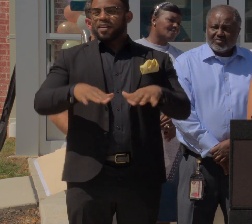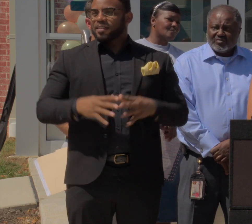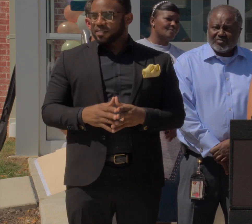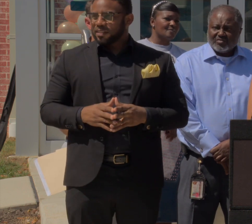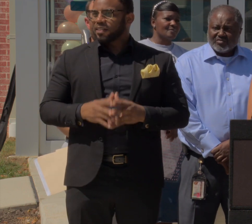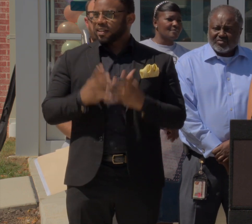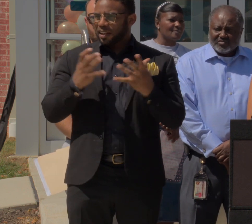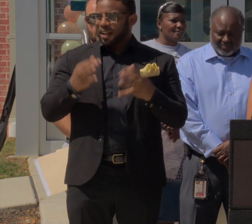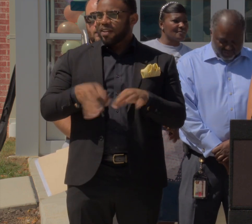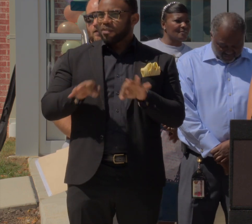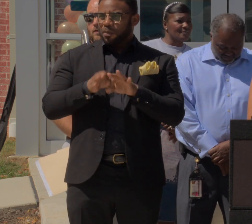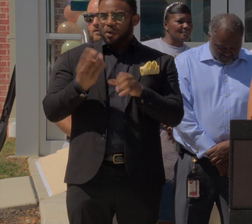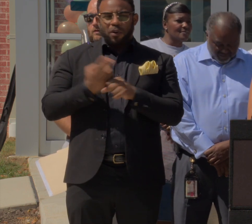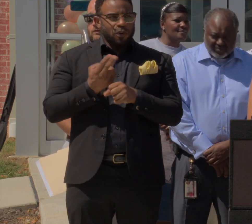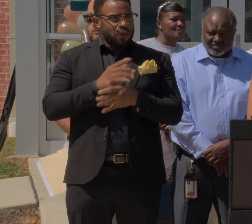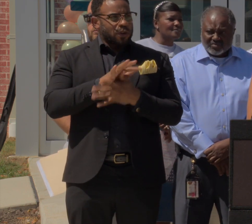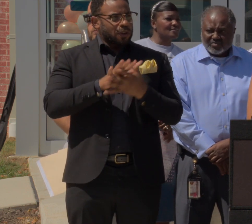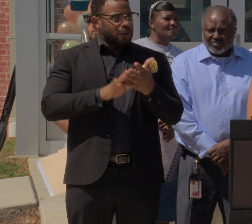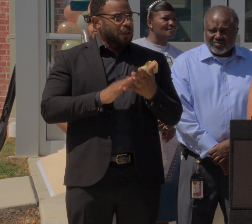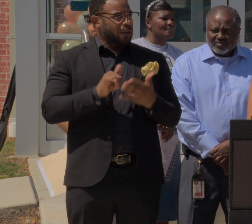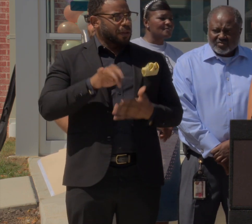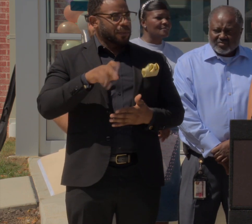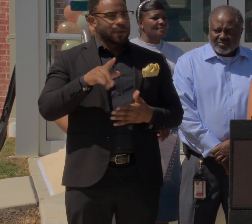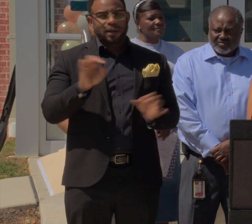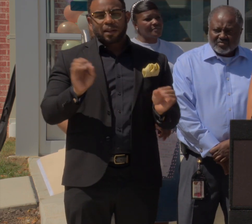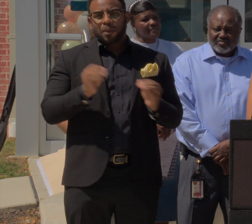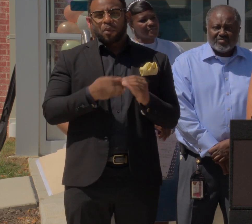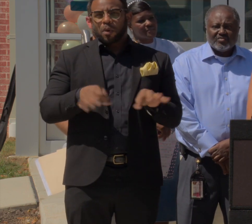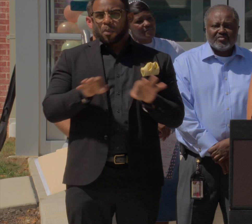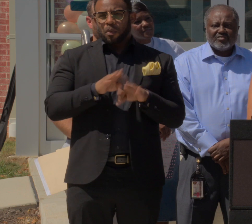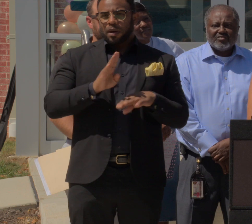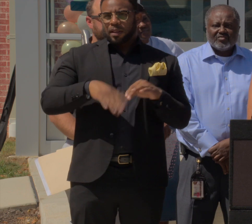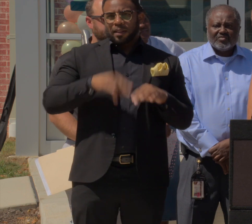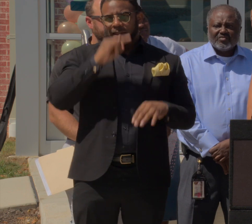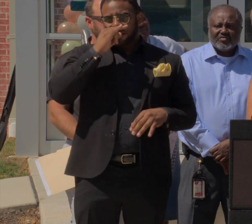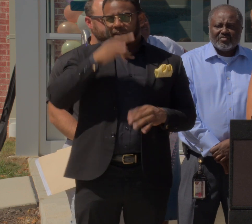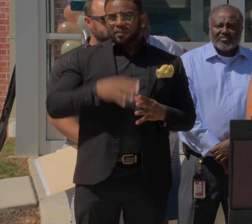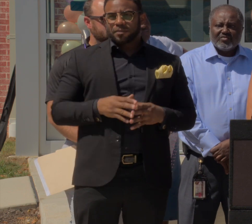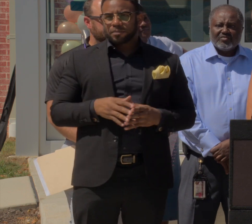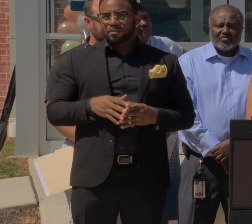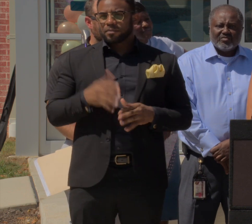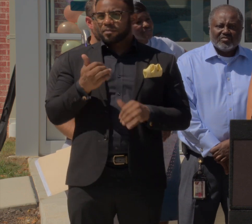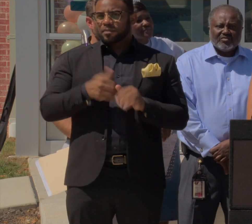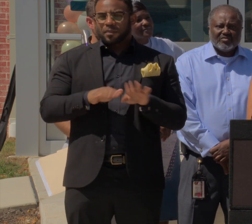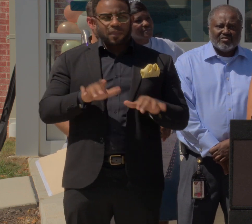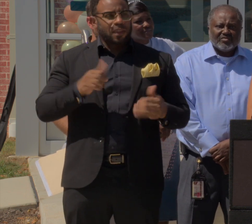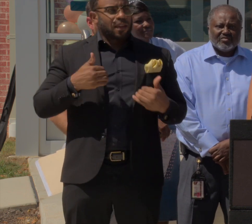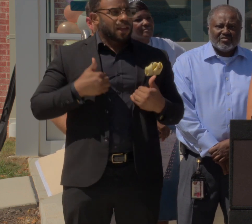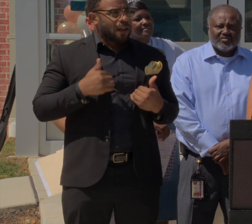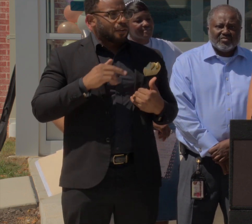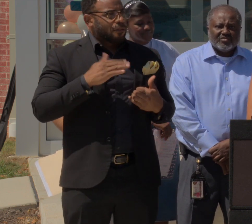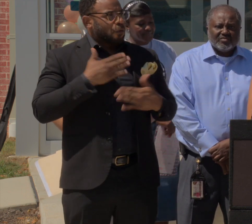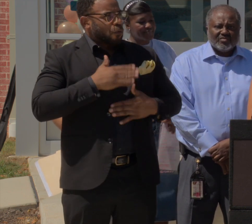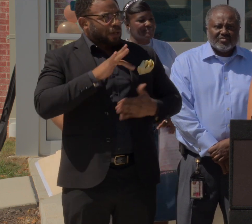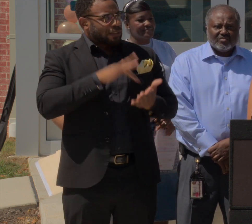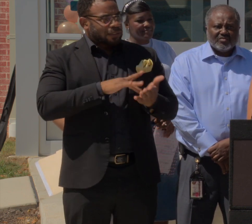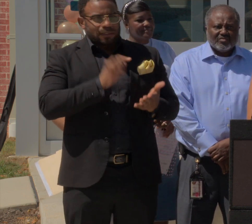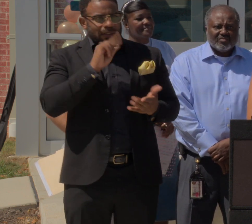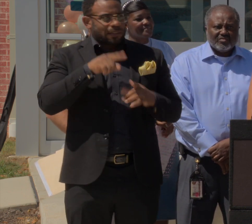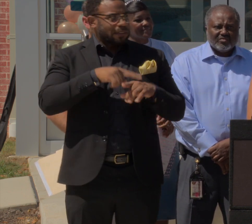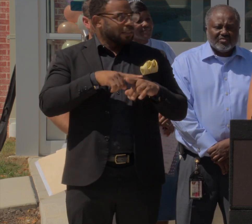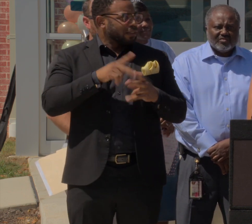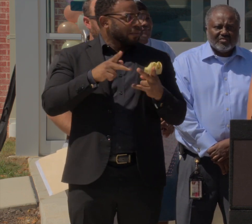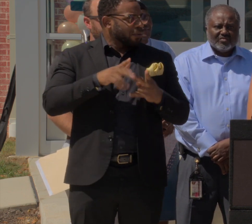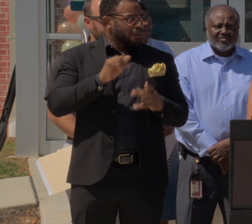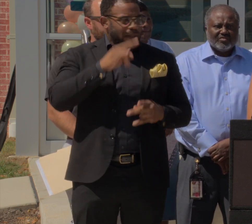There are a lot of important uses and users of the park, but none are more important than the kids. Every child should have a rec center. They're not just